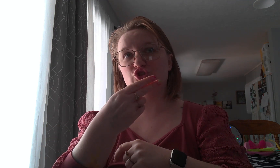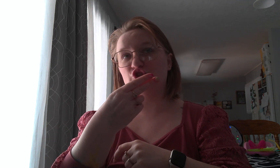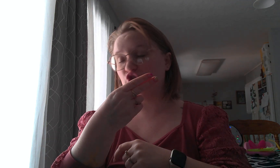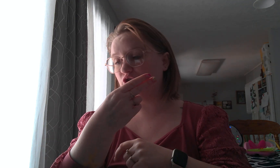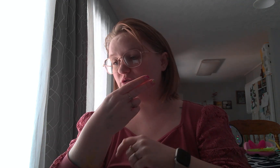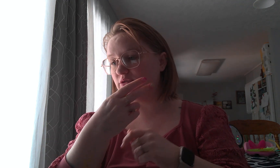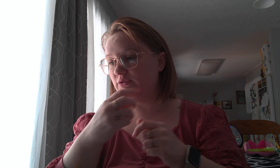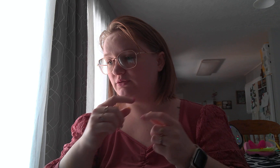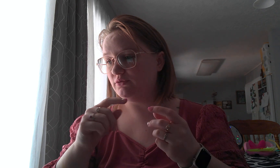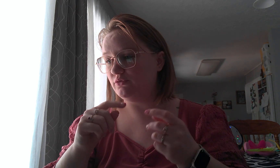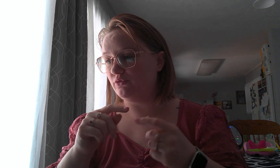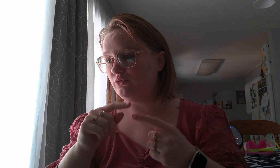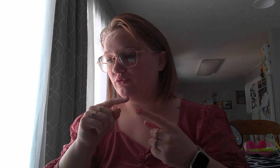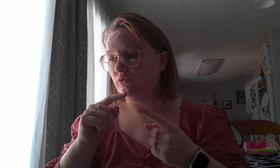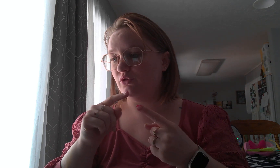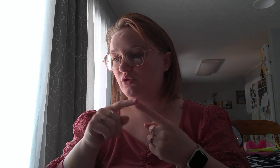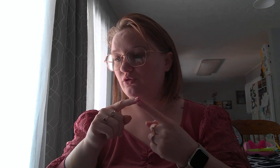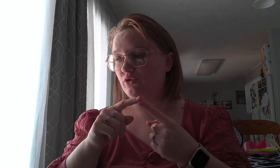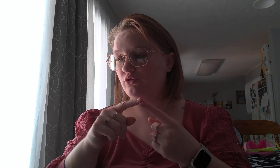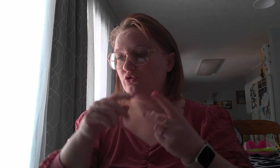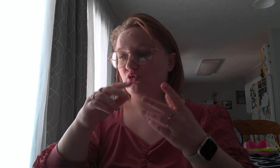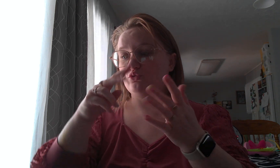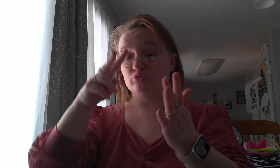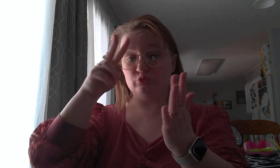what specific research